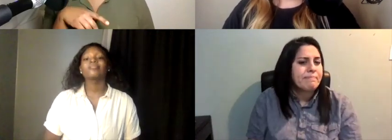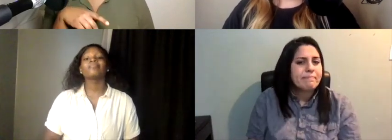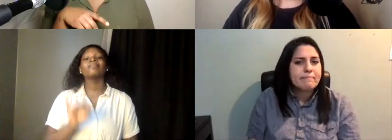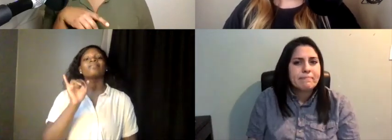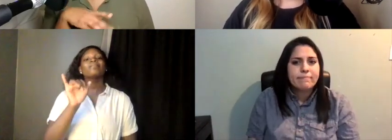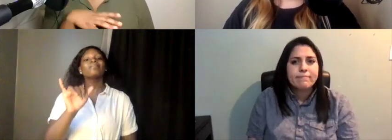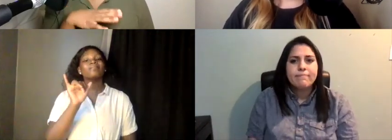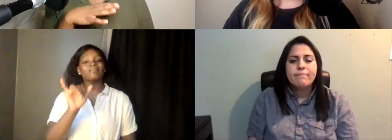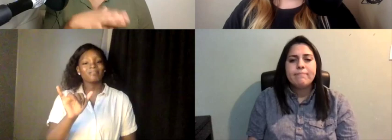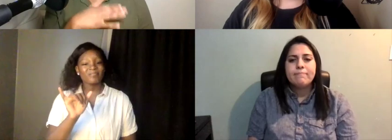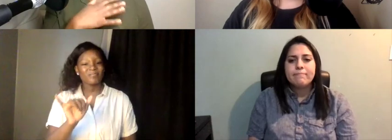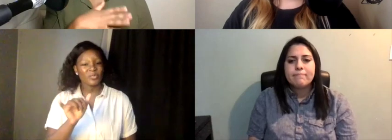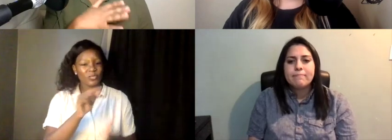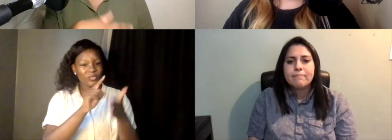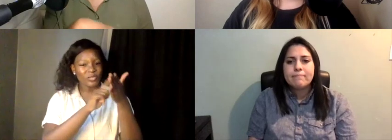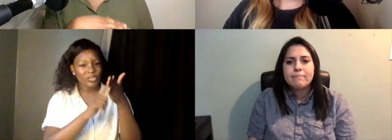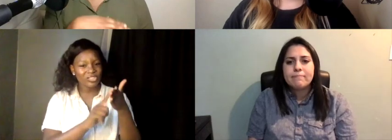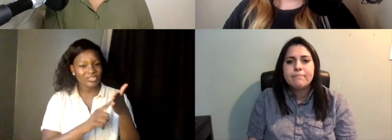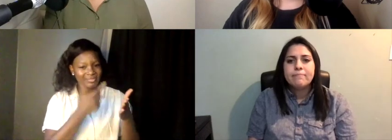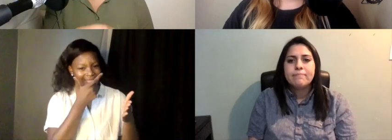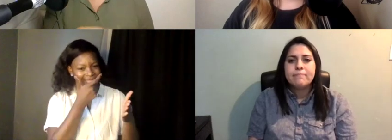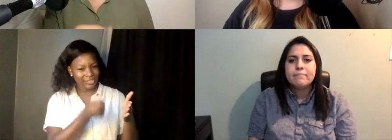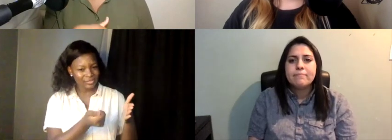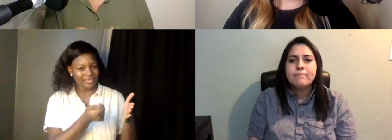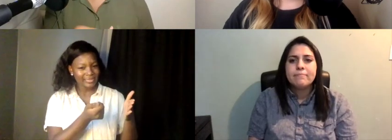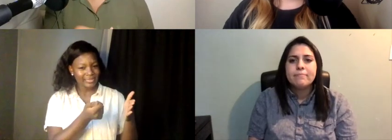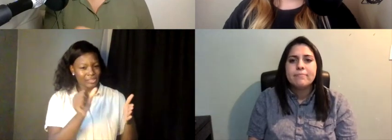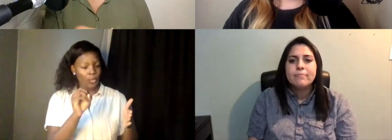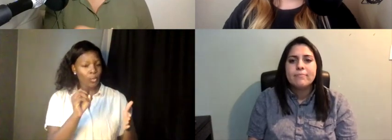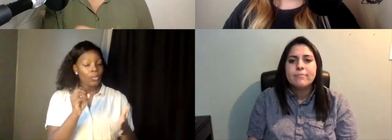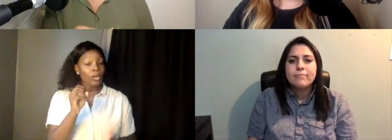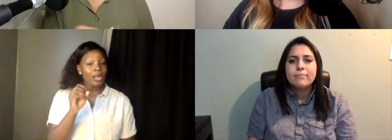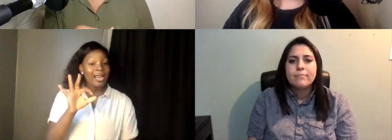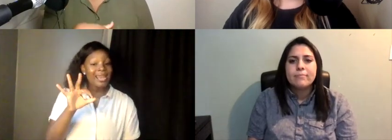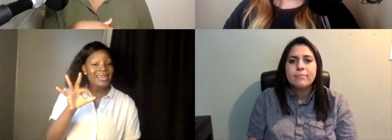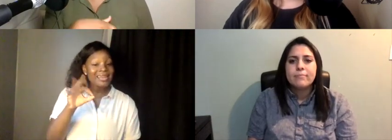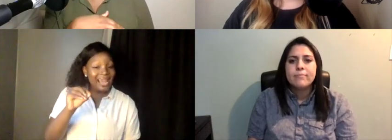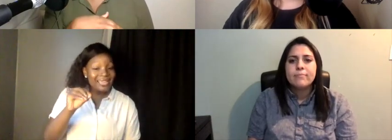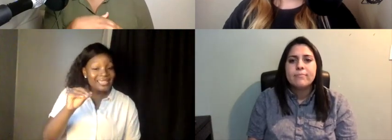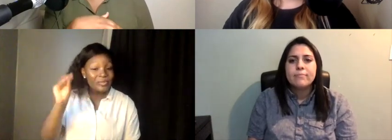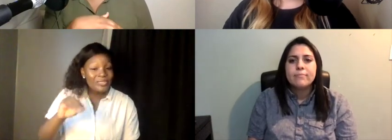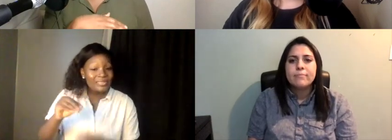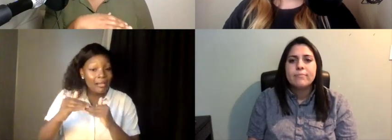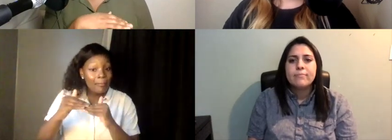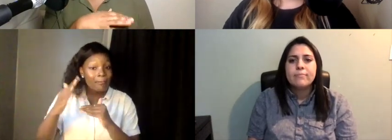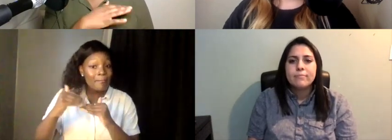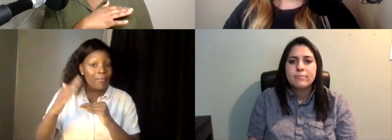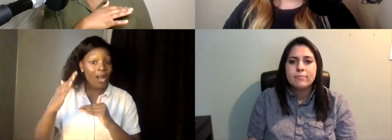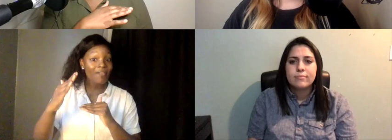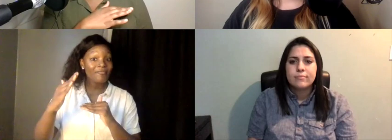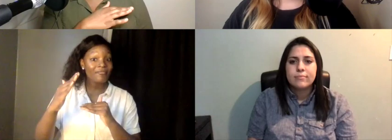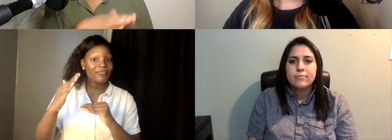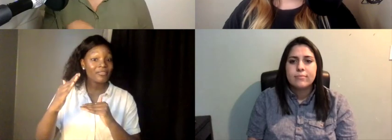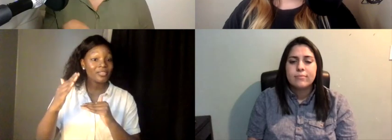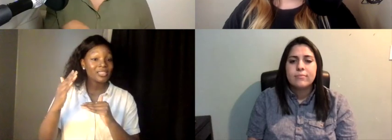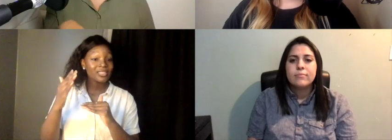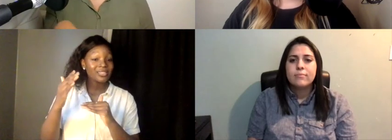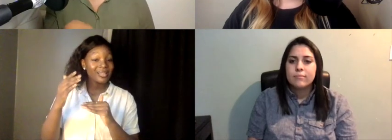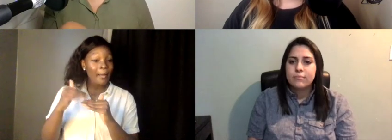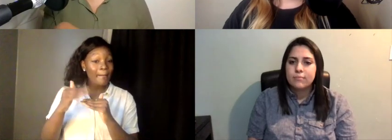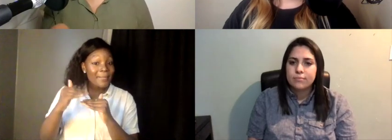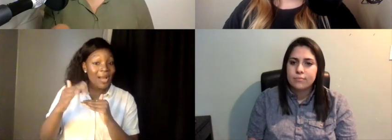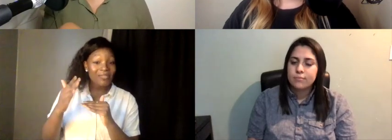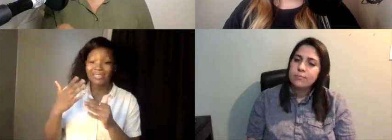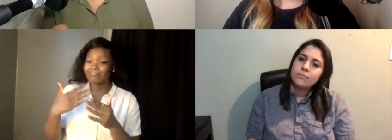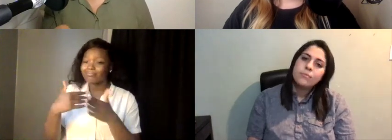because, so basically over 90% of, you know, doesn't matter